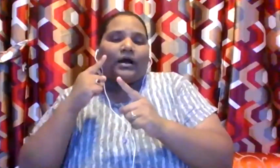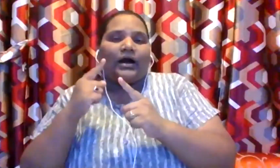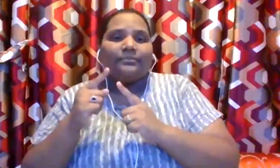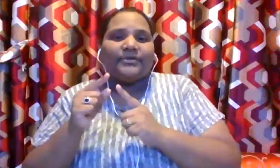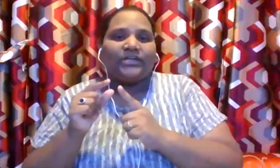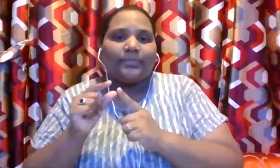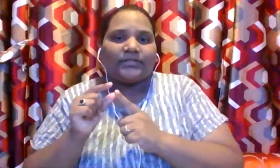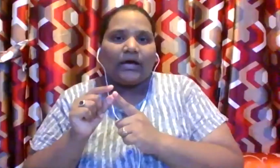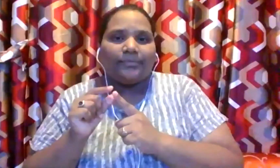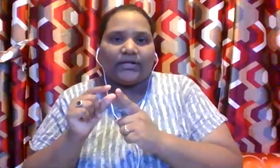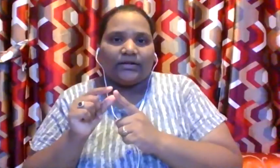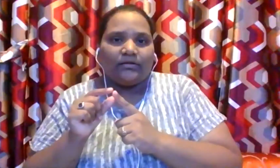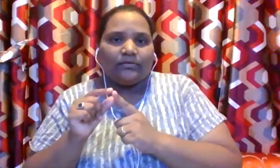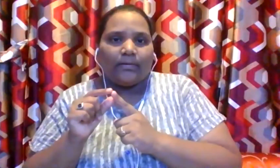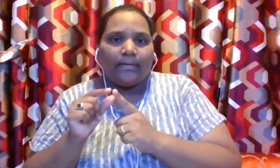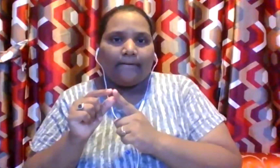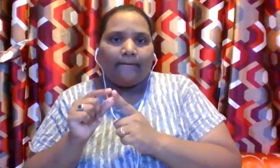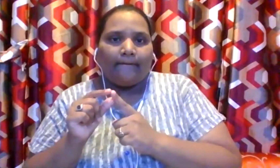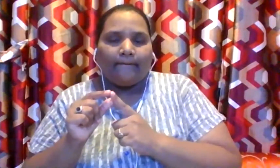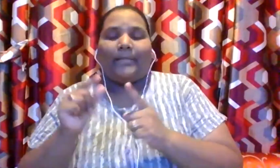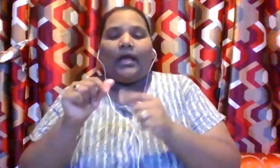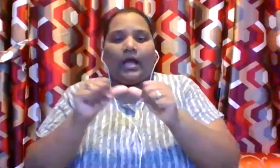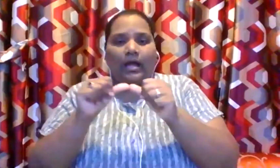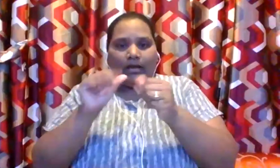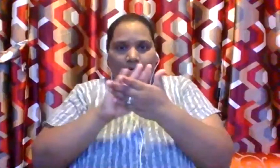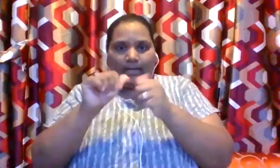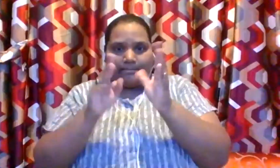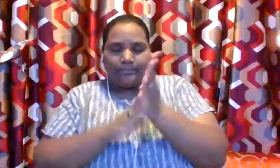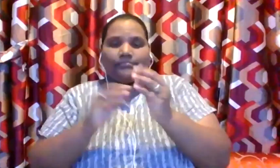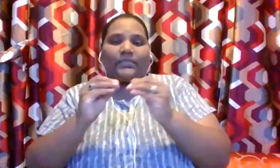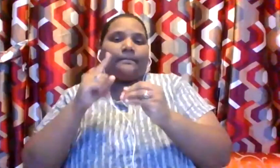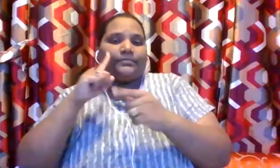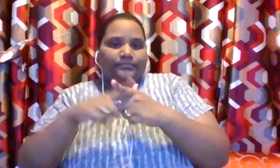Aham bija pradah pita, na? Yes, Aham Bija Pradapita.